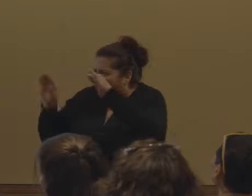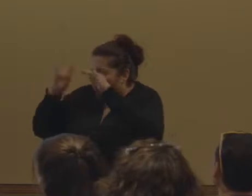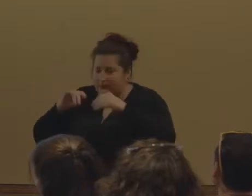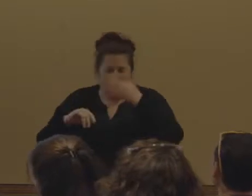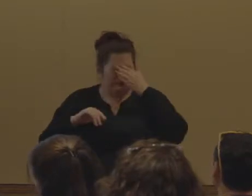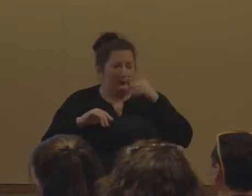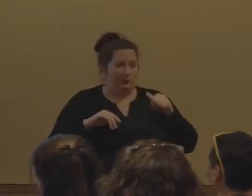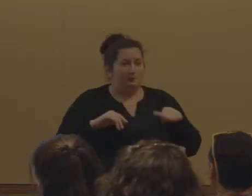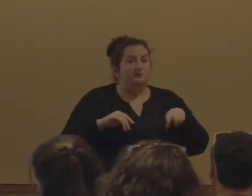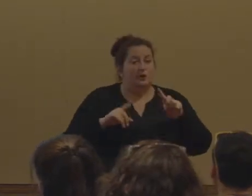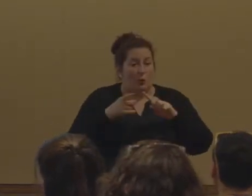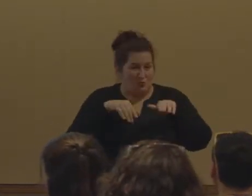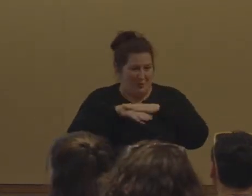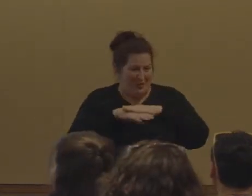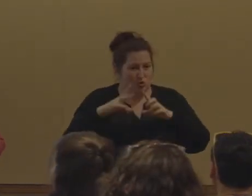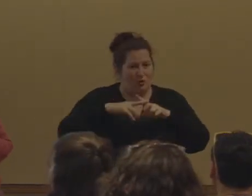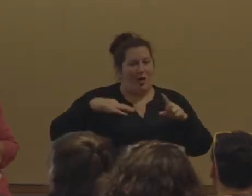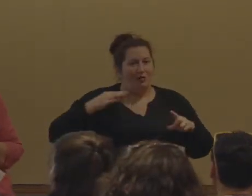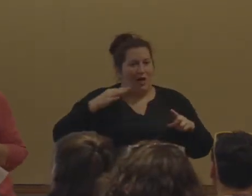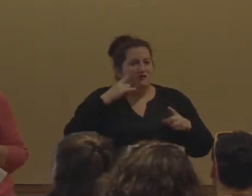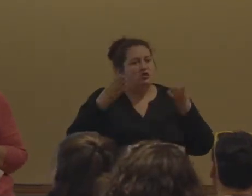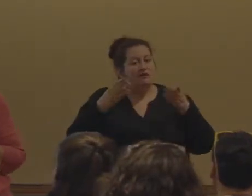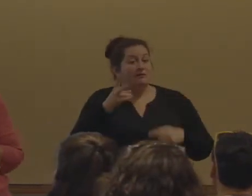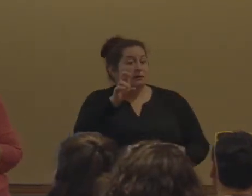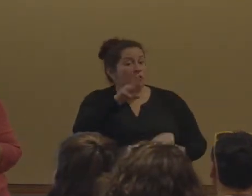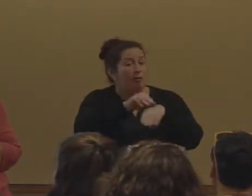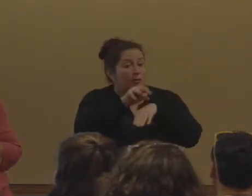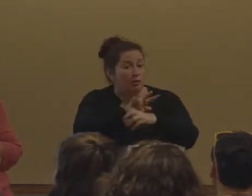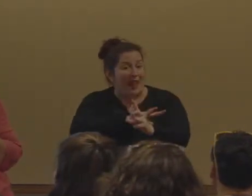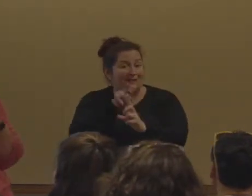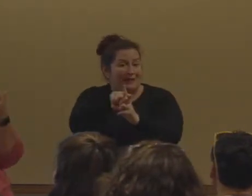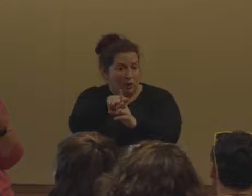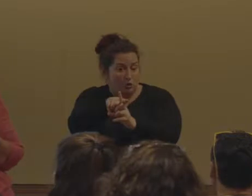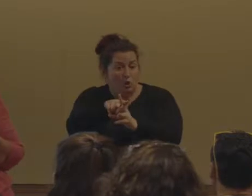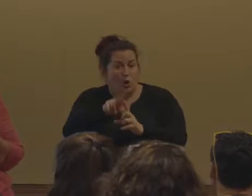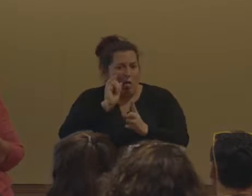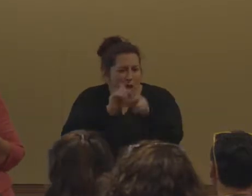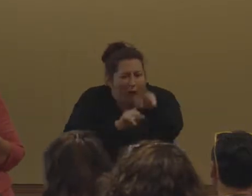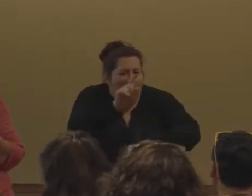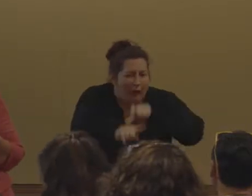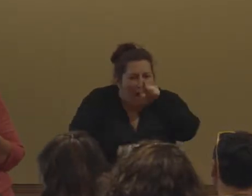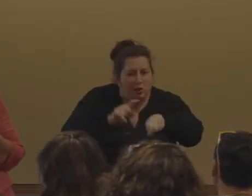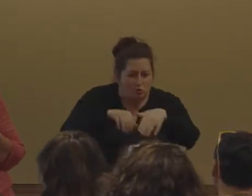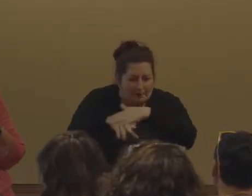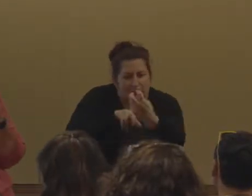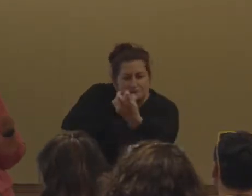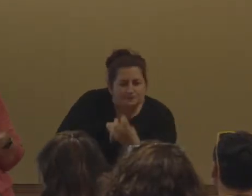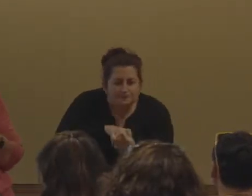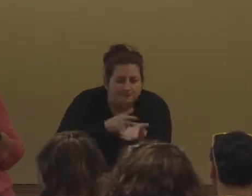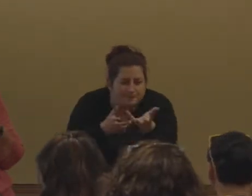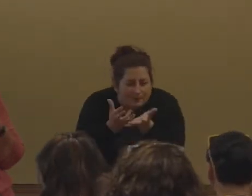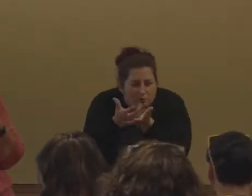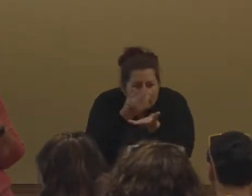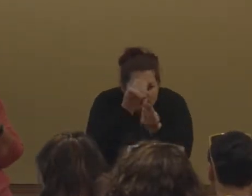So when you come in and apply for services, your VR counselor that you're assigned to, they'll ask lots of questions when you come in. They're gathering